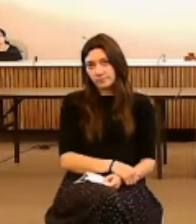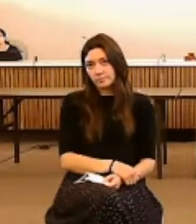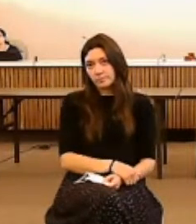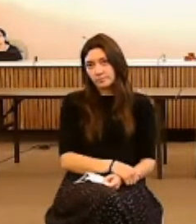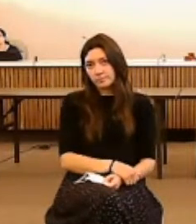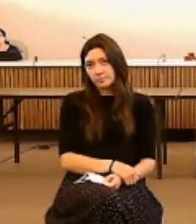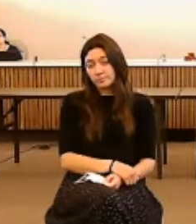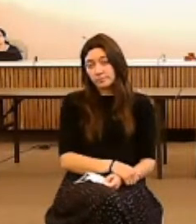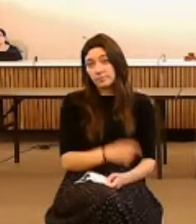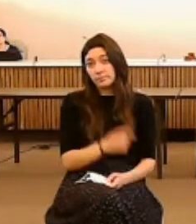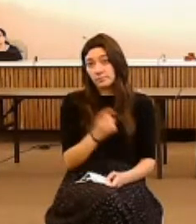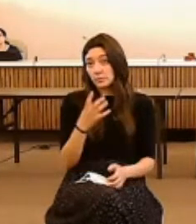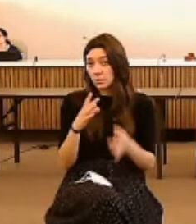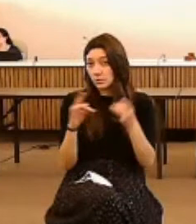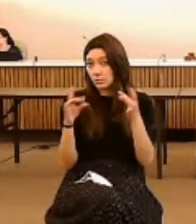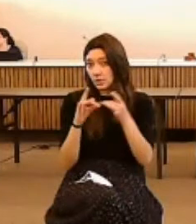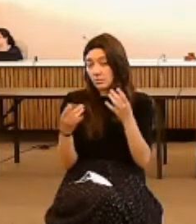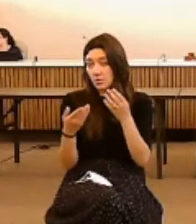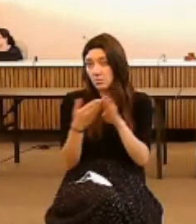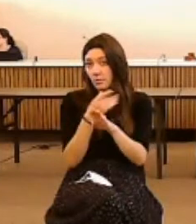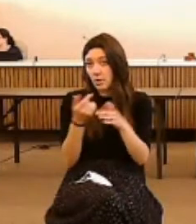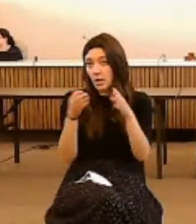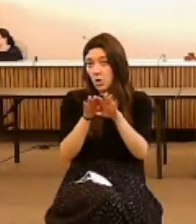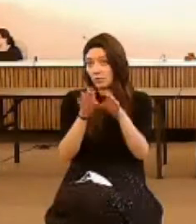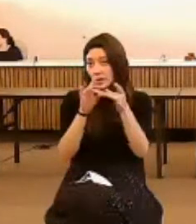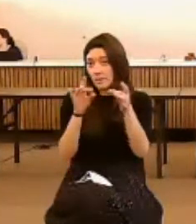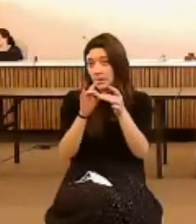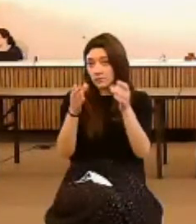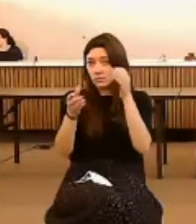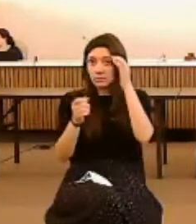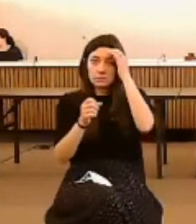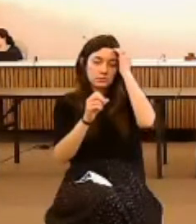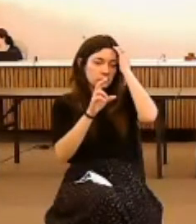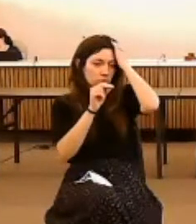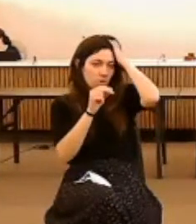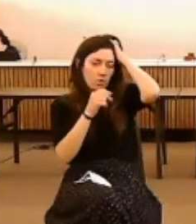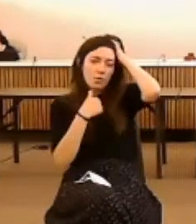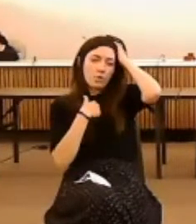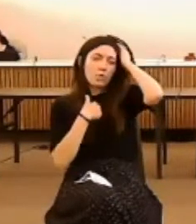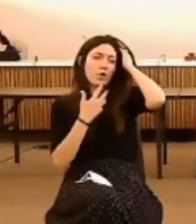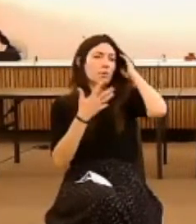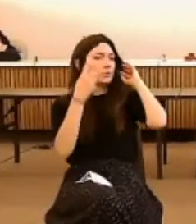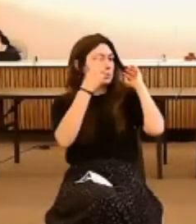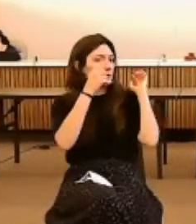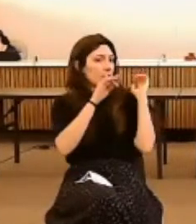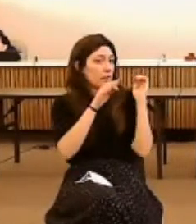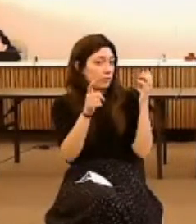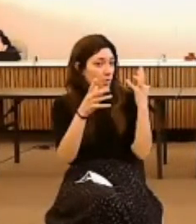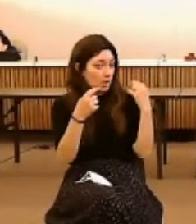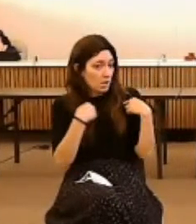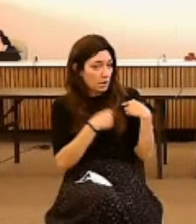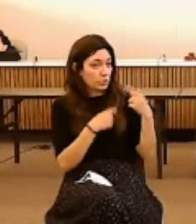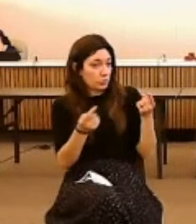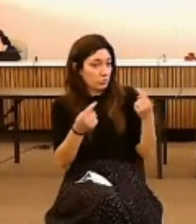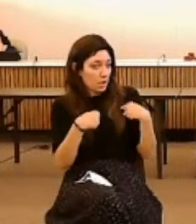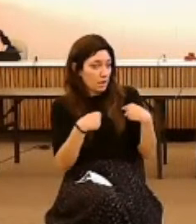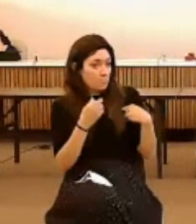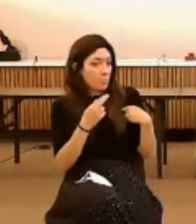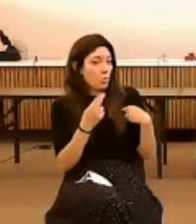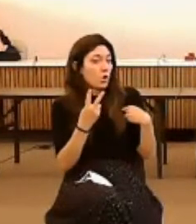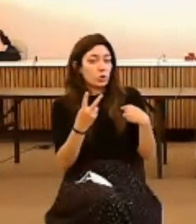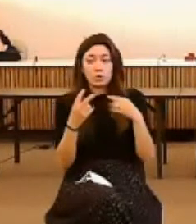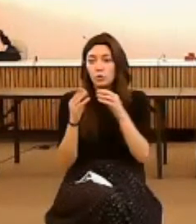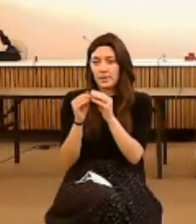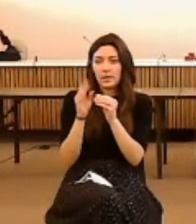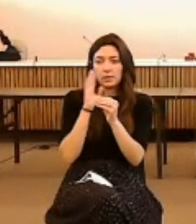Did you want to say anything else before I close the public? No, I was just going to ask you if you wanted us to attend the next meeting, or were you just going to push that through? 2 to the next meetings. one? We,